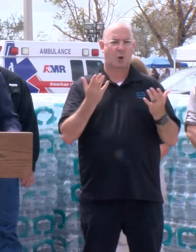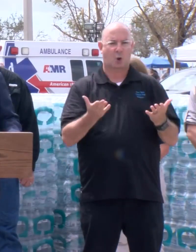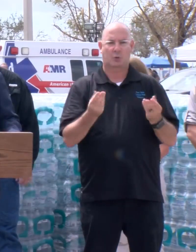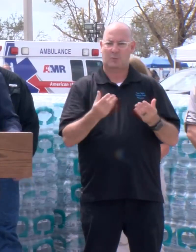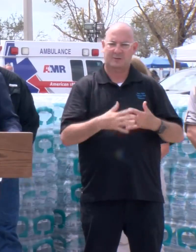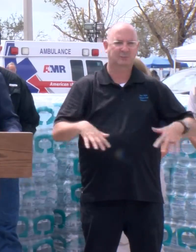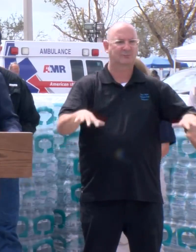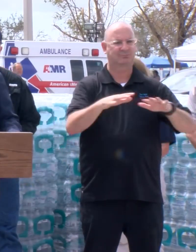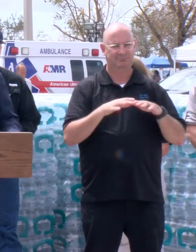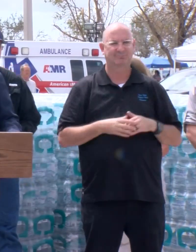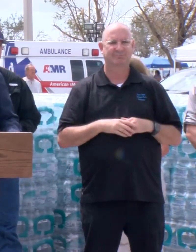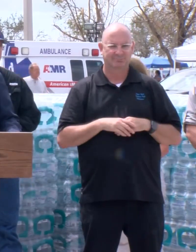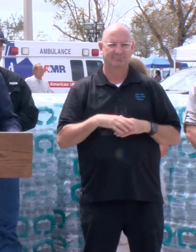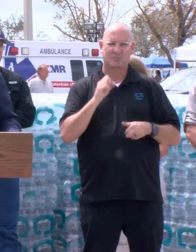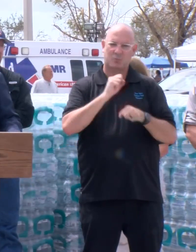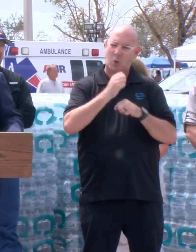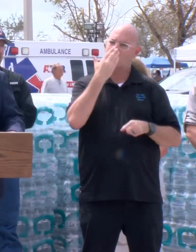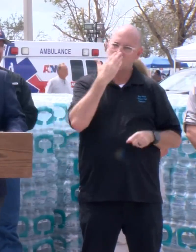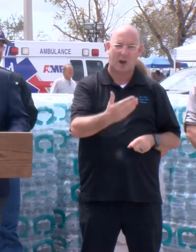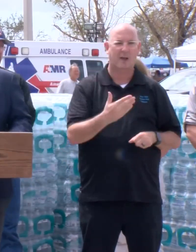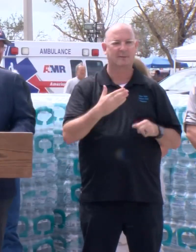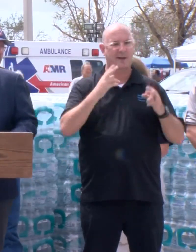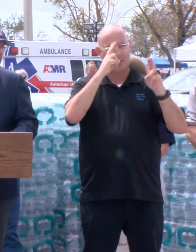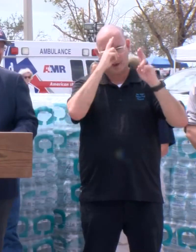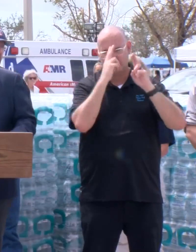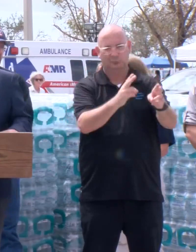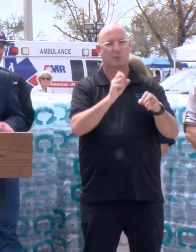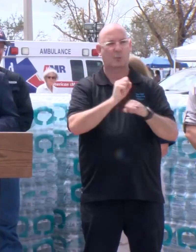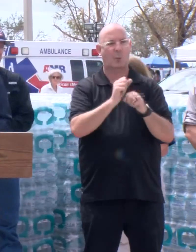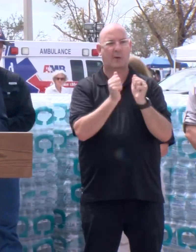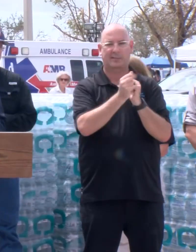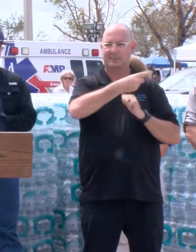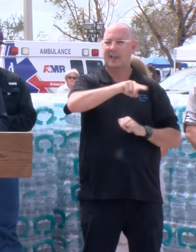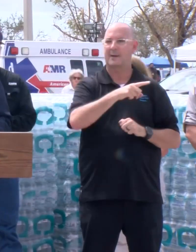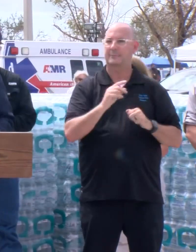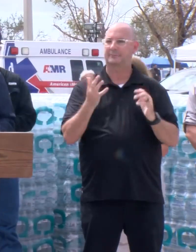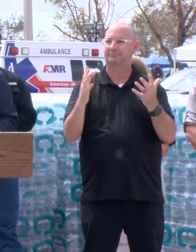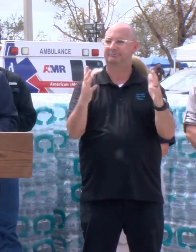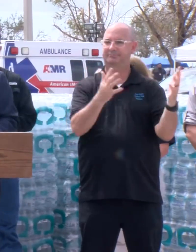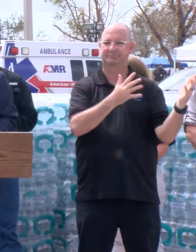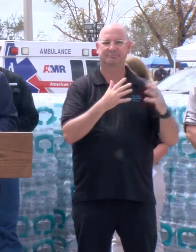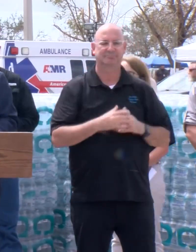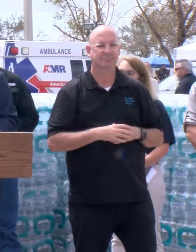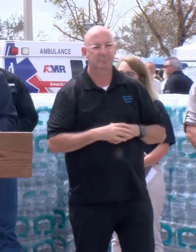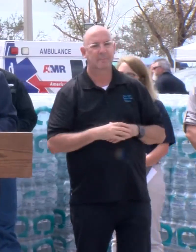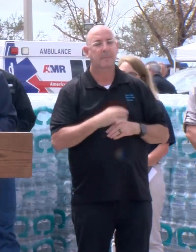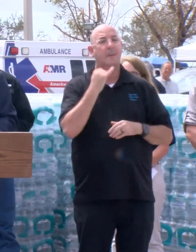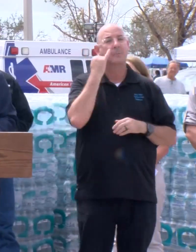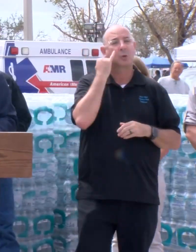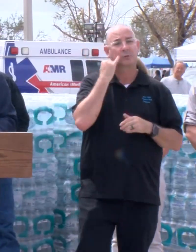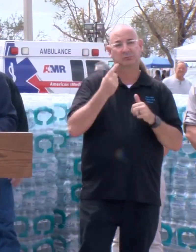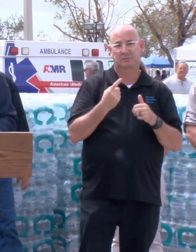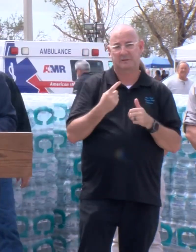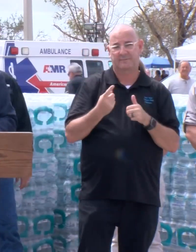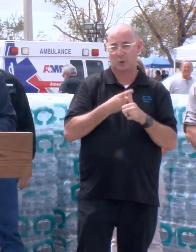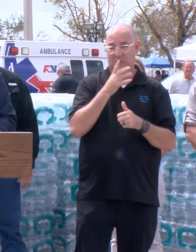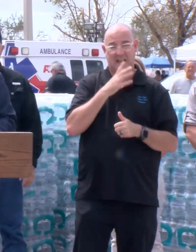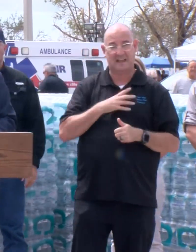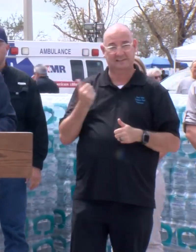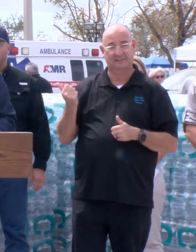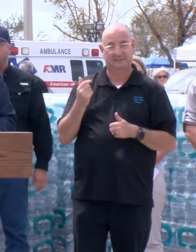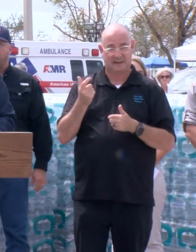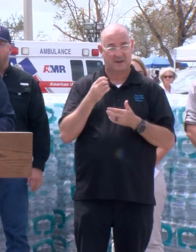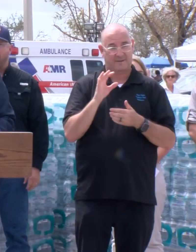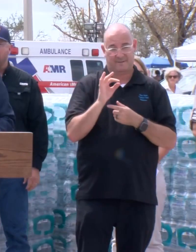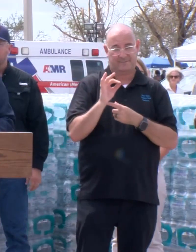it's just, it's an honor to be working with them. And if the First Lady's Fund can help them expand their efforts and be